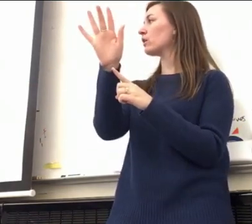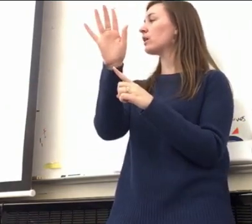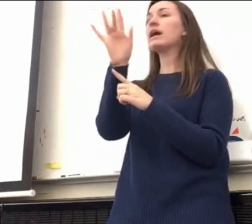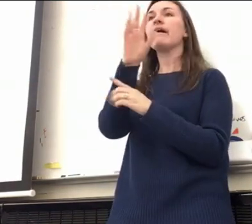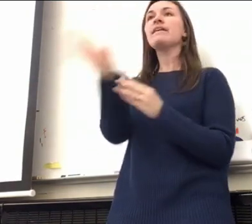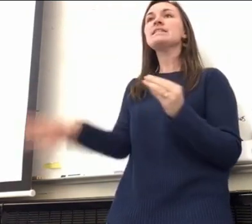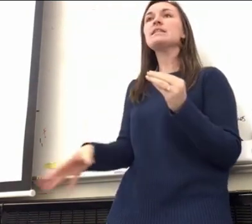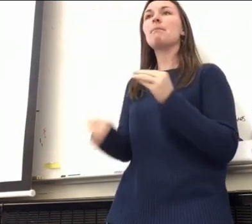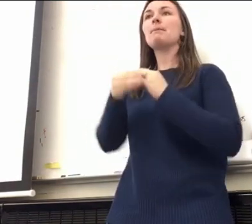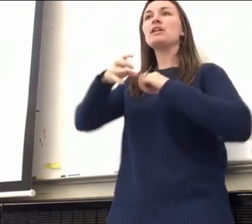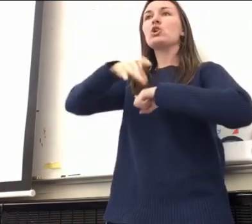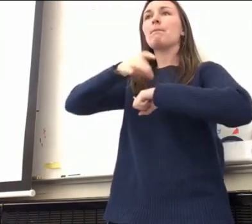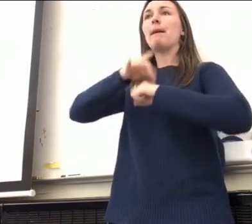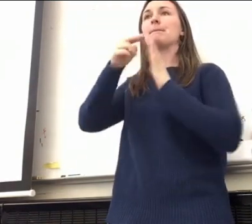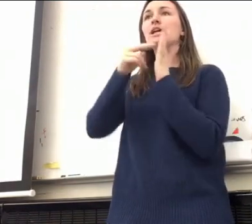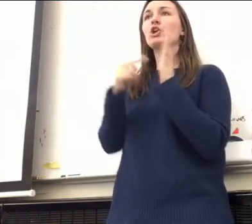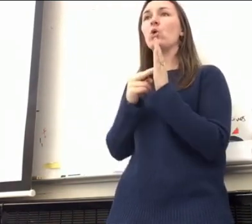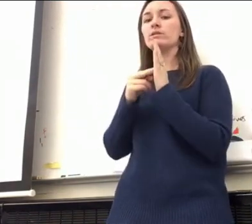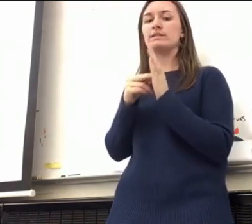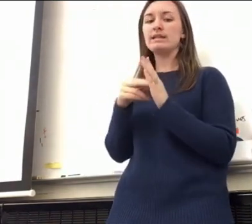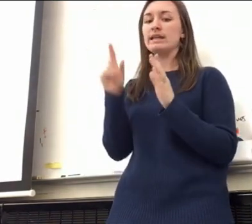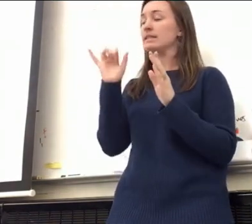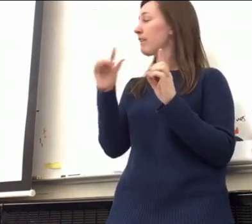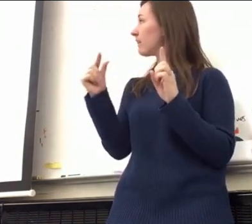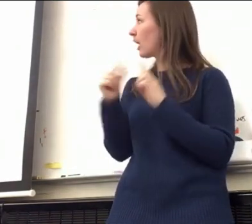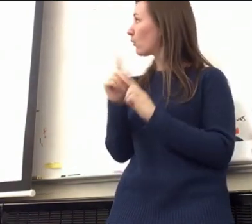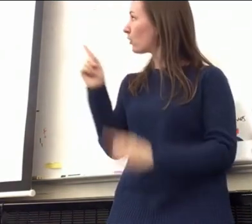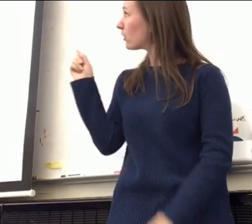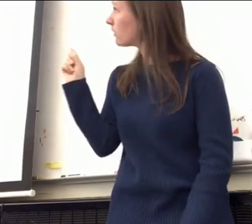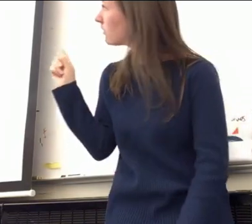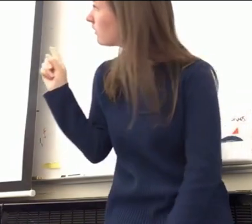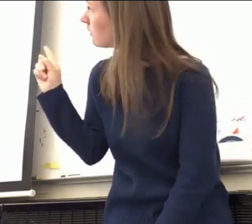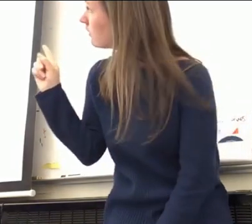word temperance. If you will highlight,